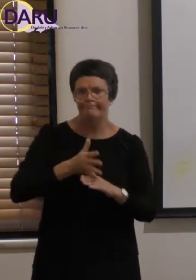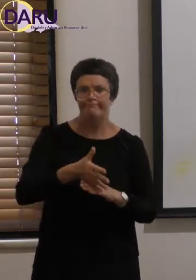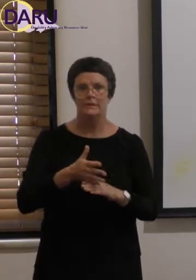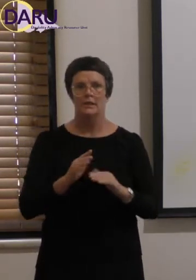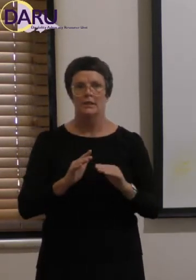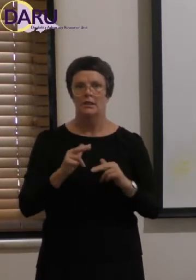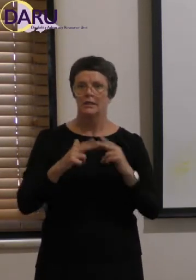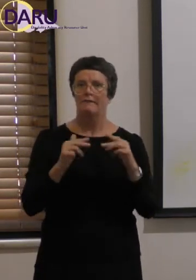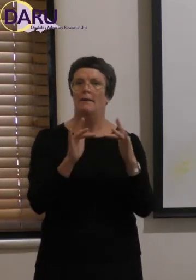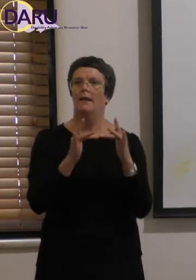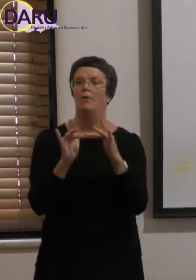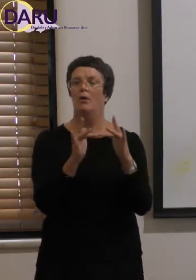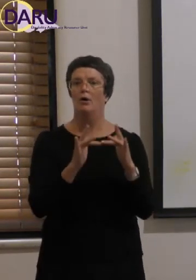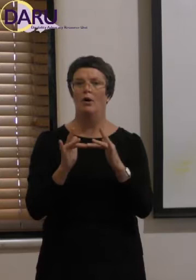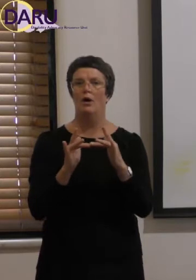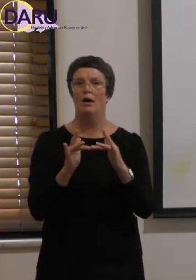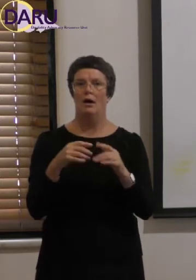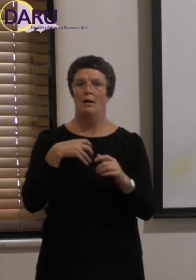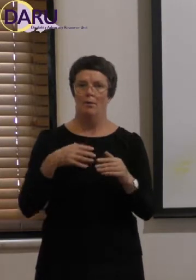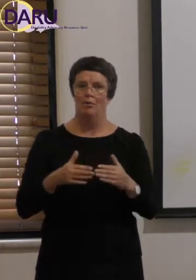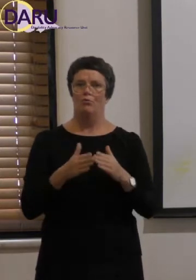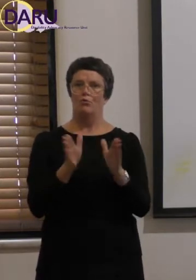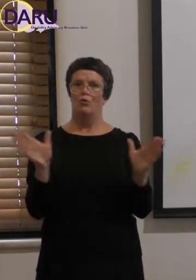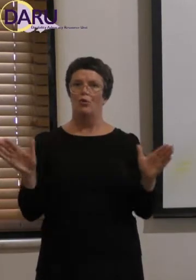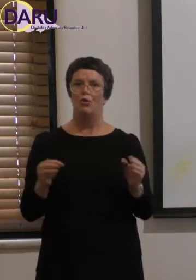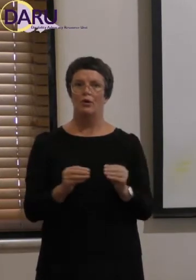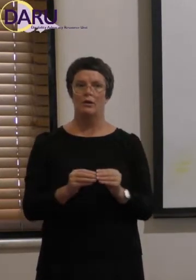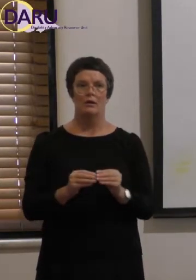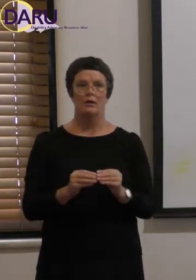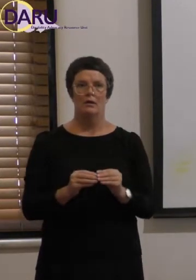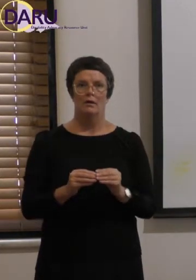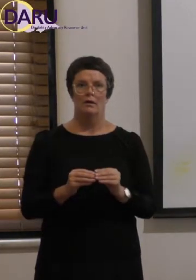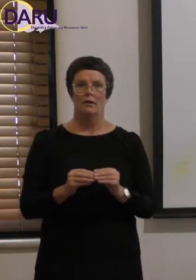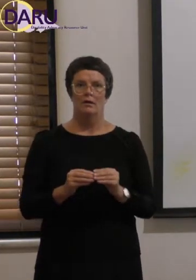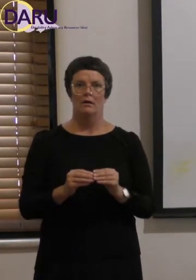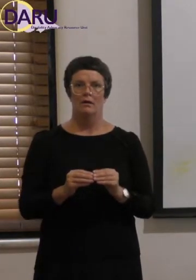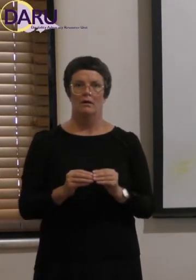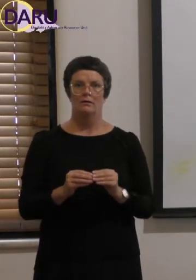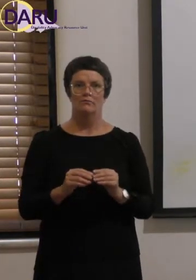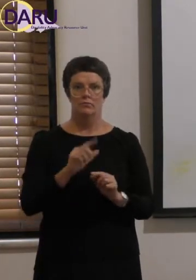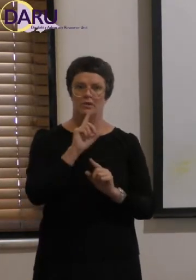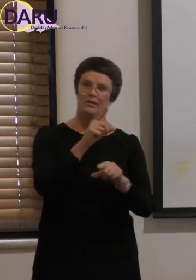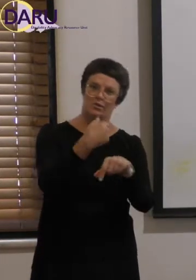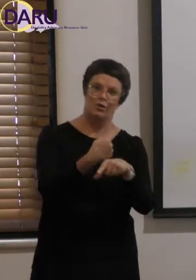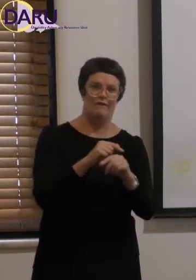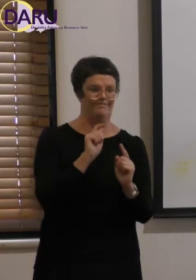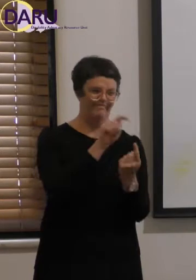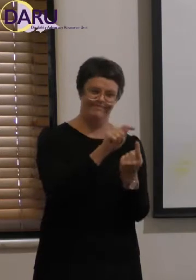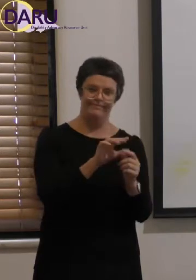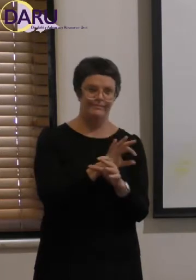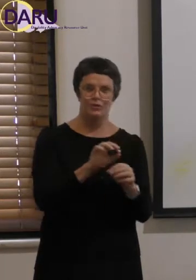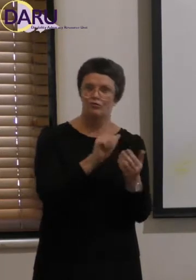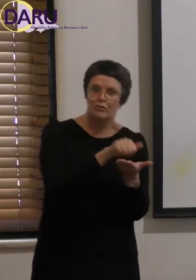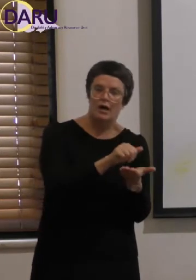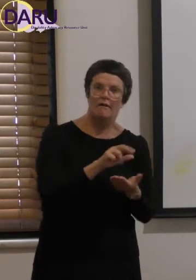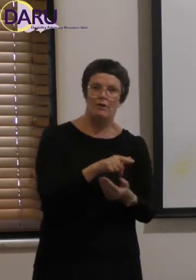networks a bit wider to talk around what's not right with education and students with disability. So we've done lots of